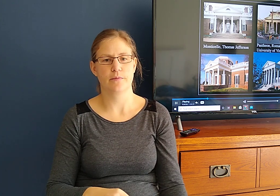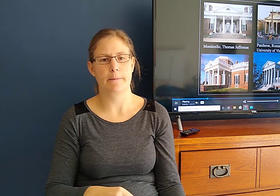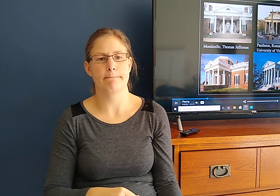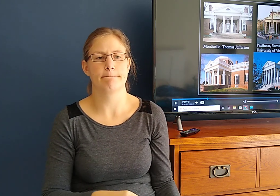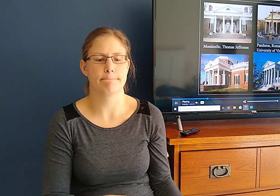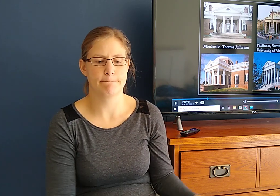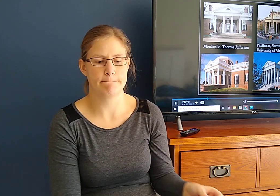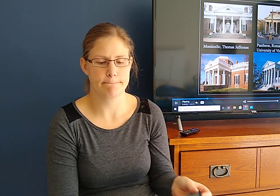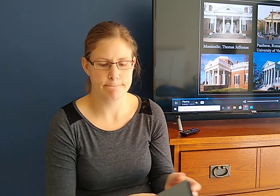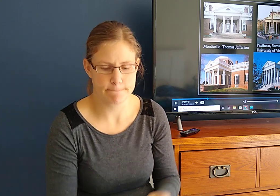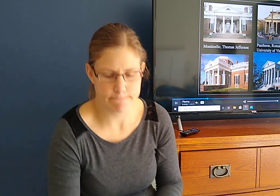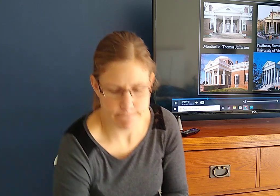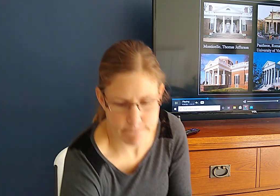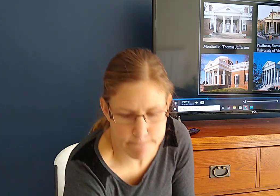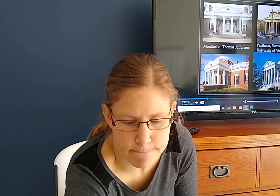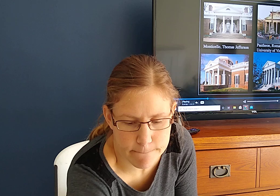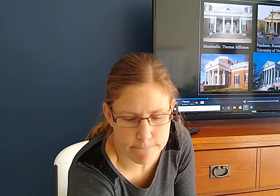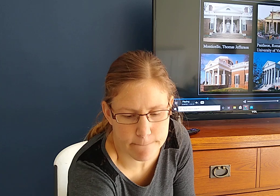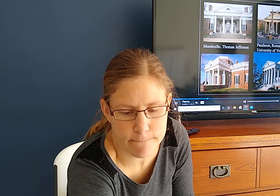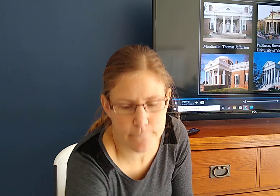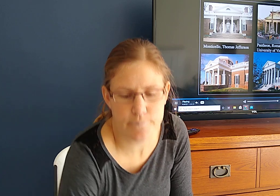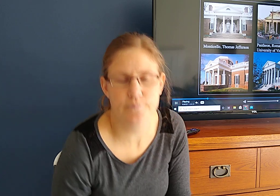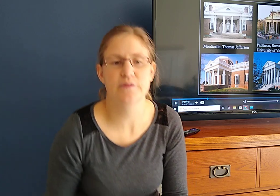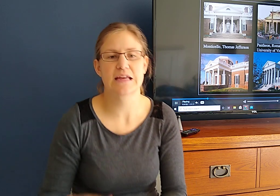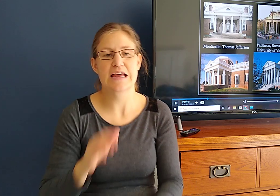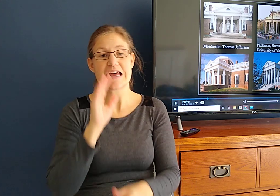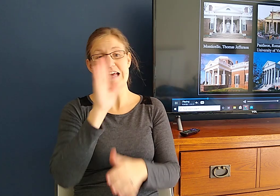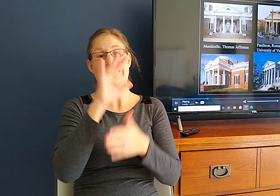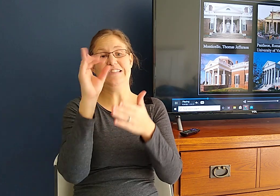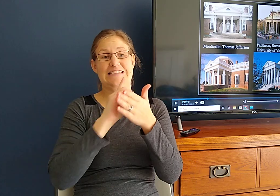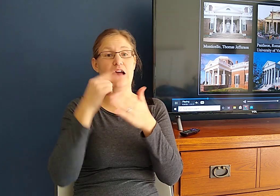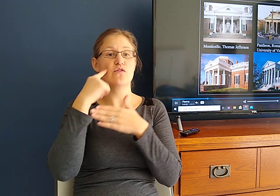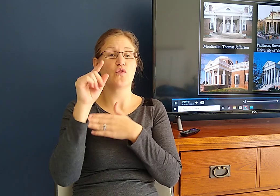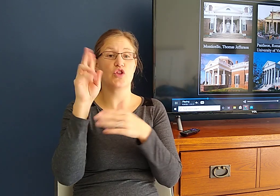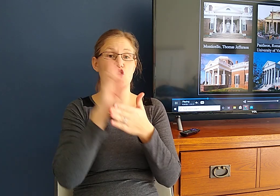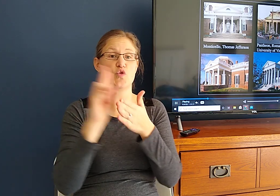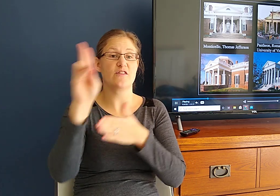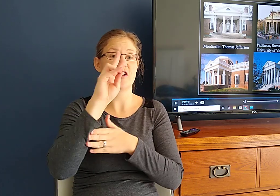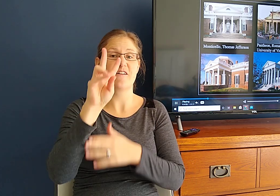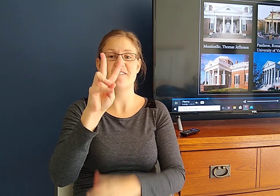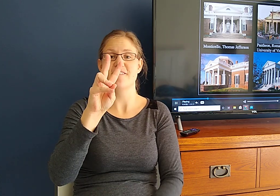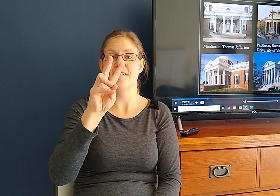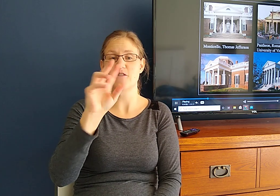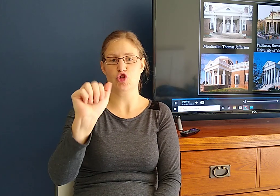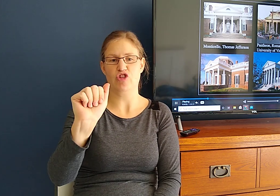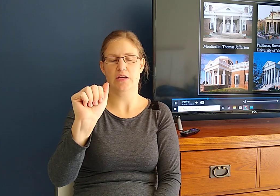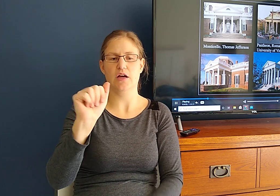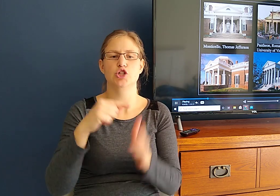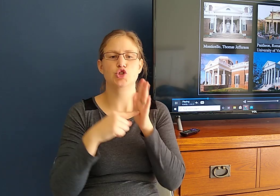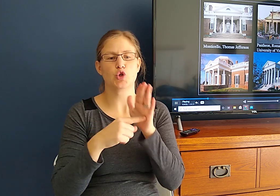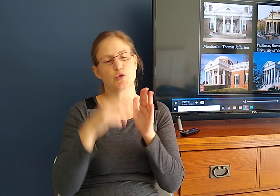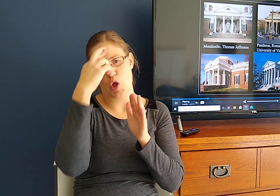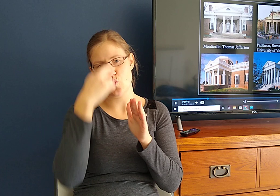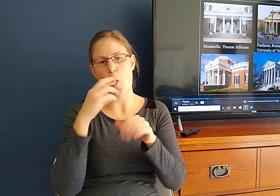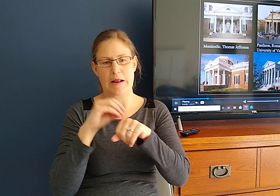Jefferson's design was for the University of Virginia, and it really shows a Roman influence.